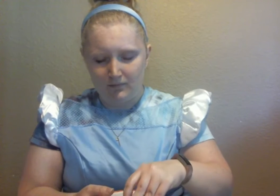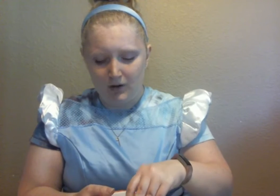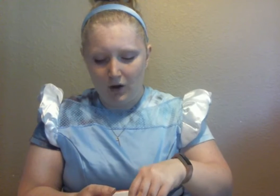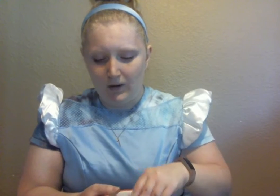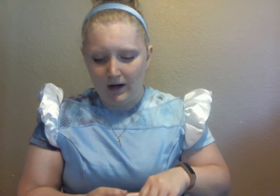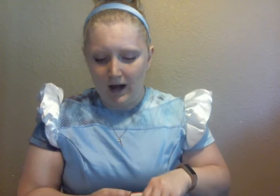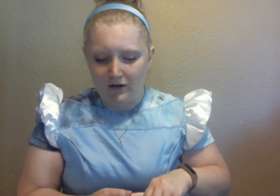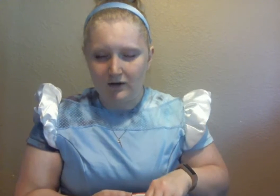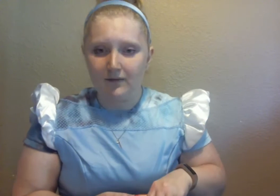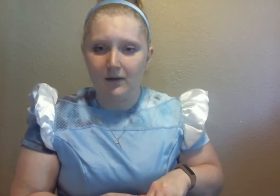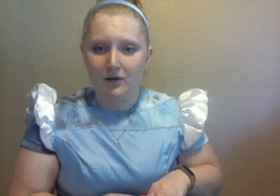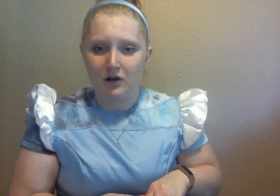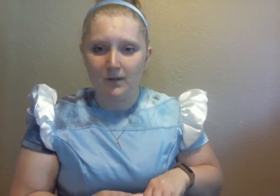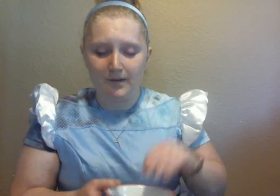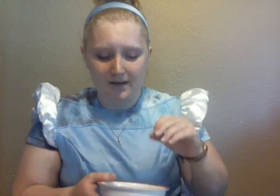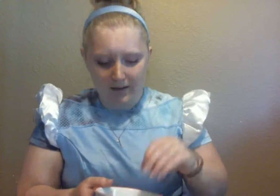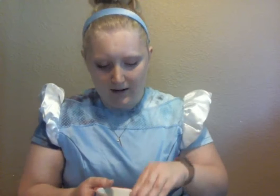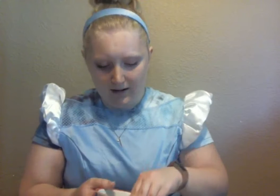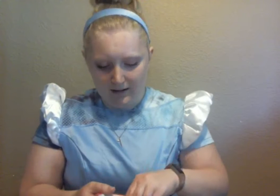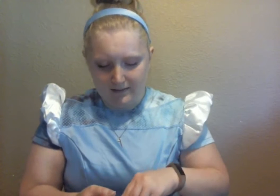Oh, and our adjective that we chose was hilarious.